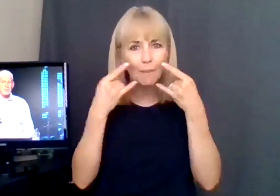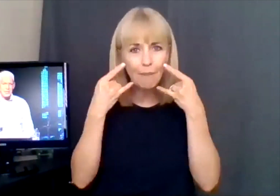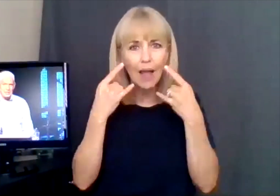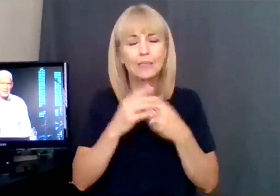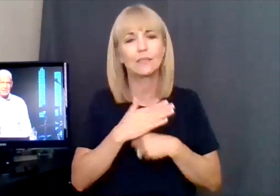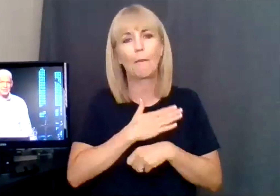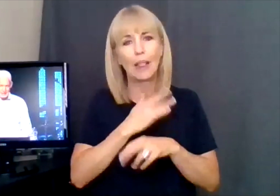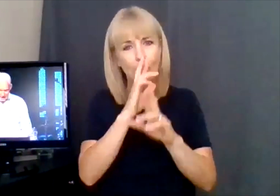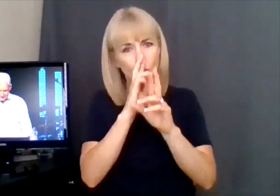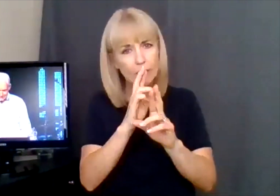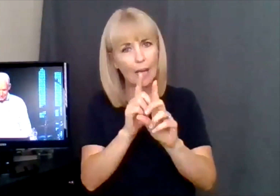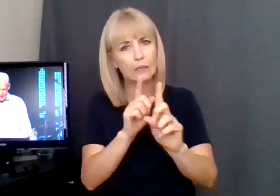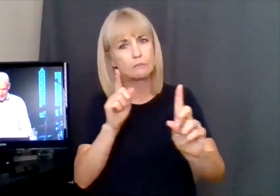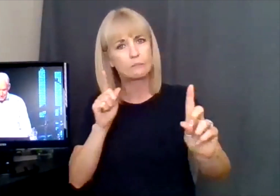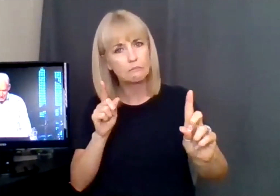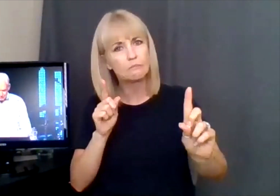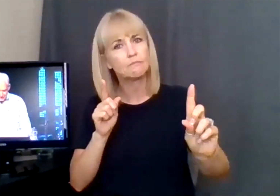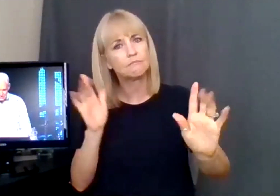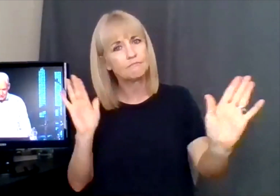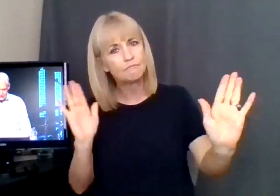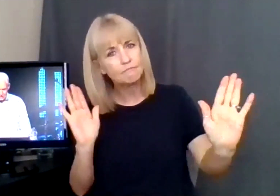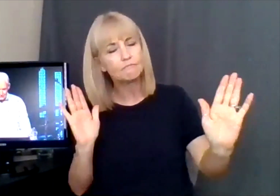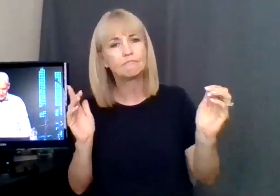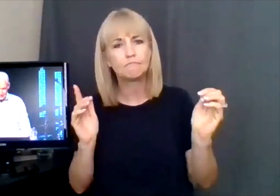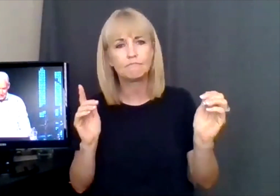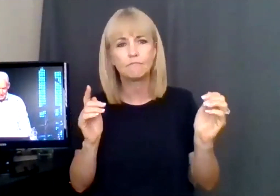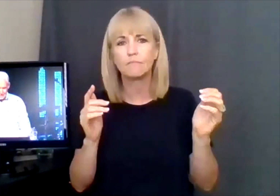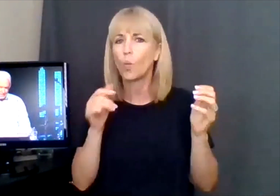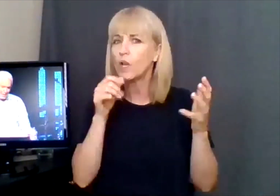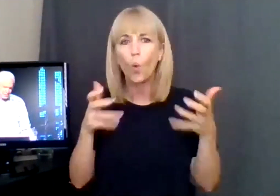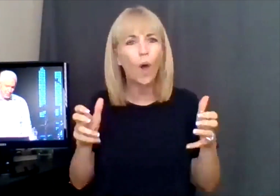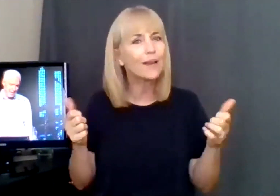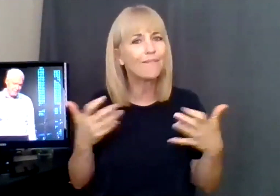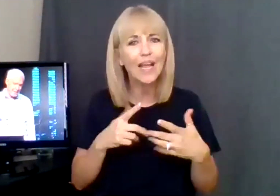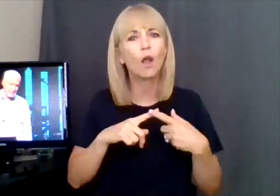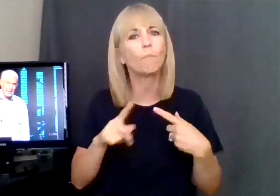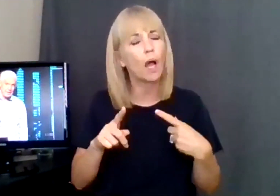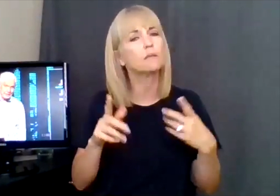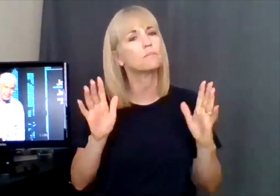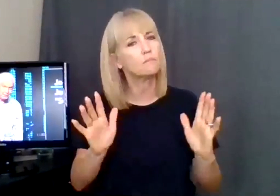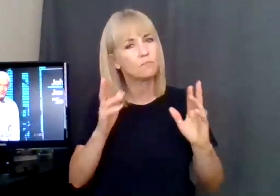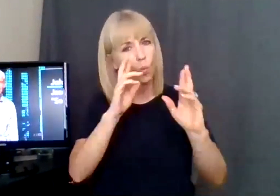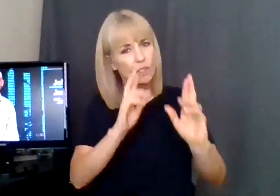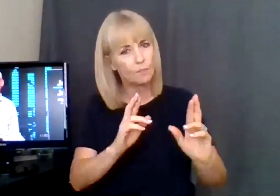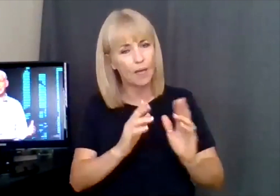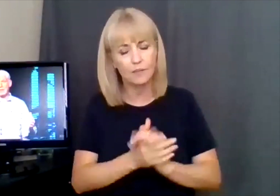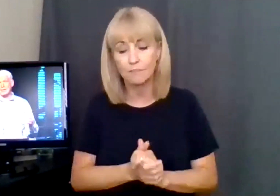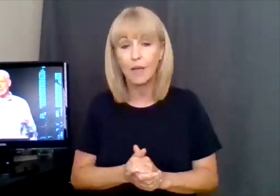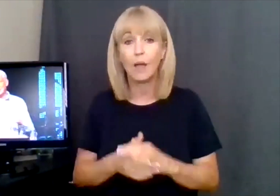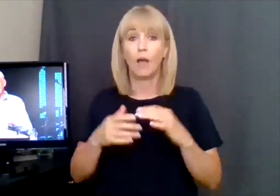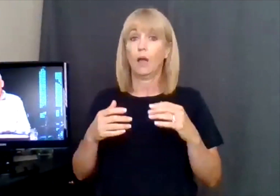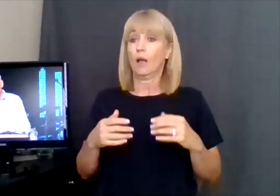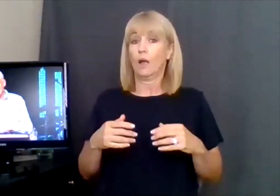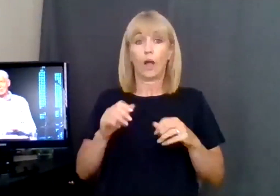want people to see Jesus and not come and be in a place of fear. But also we have the pain not only of COVID, but we have this